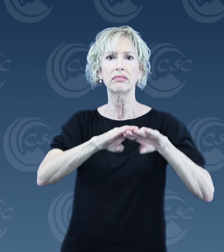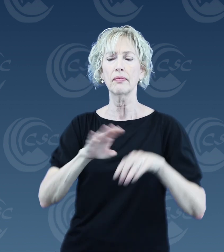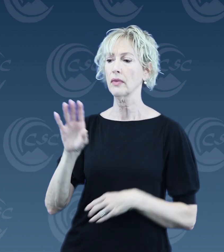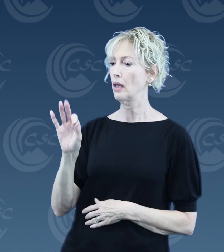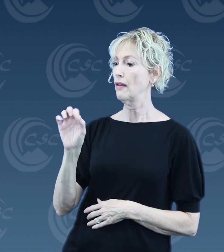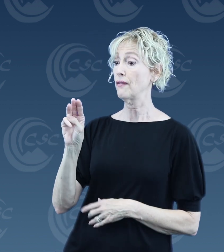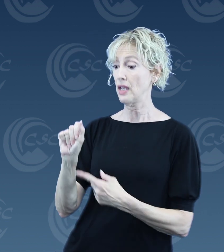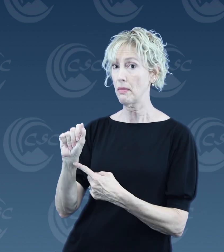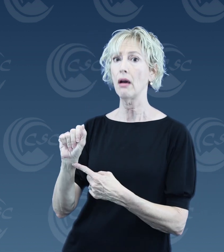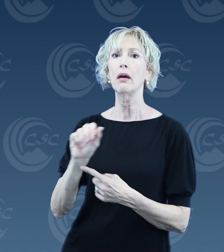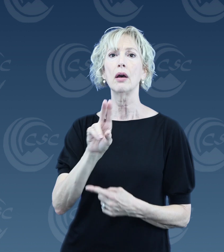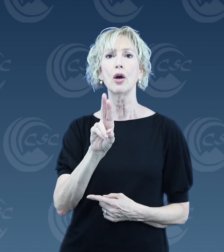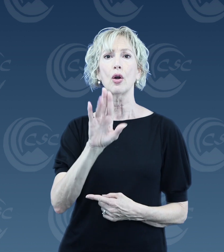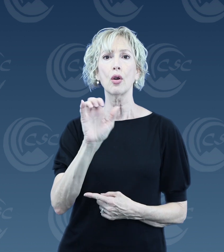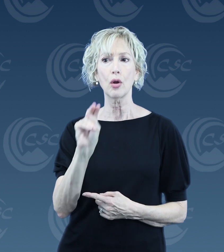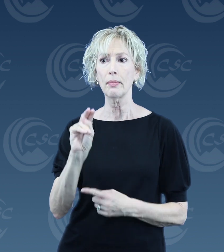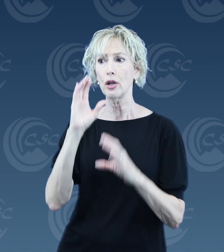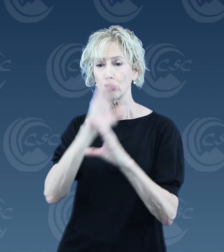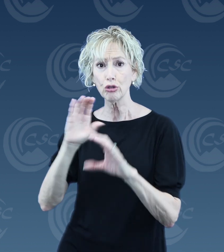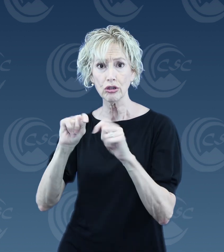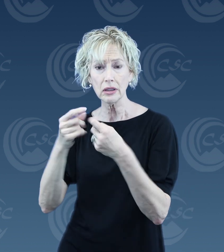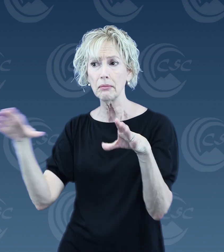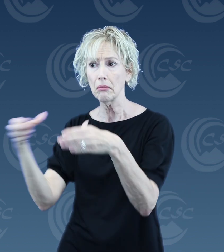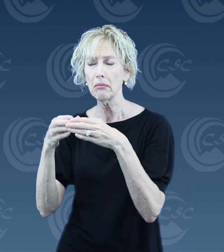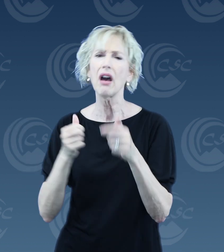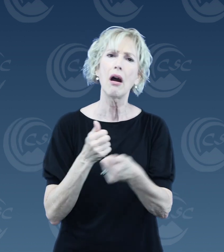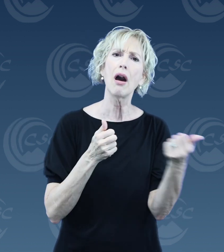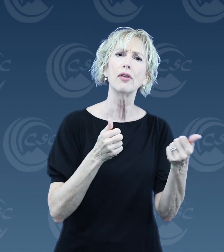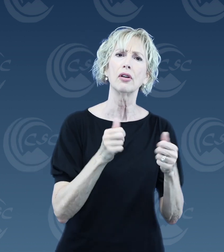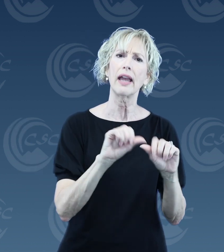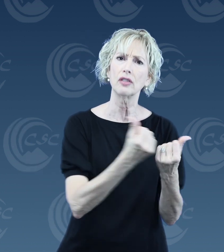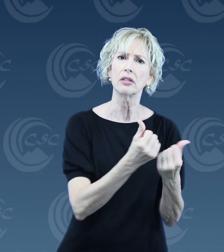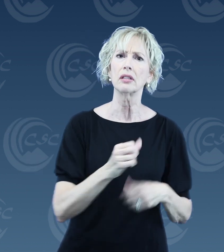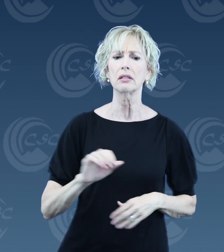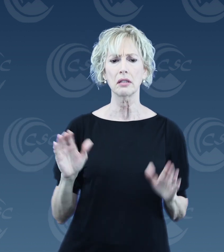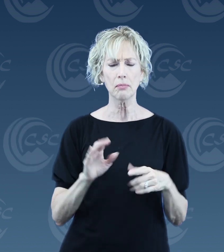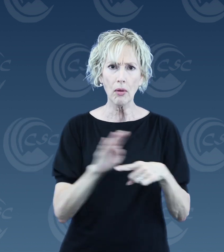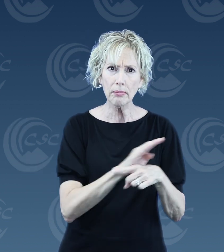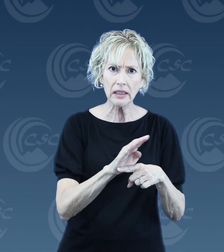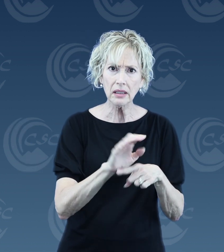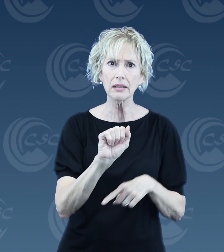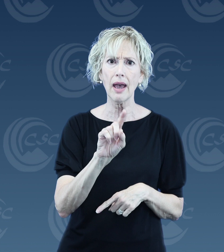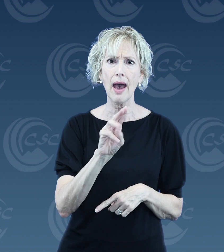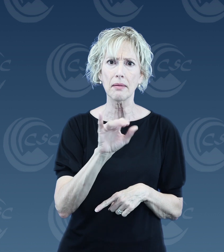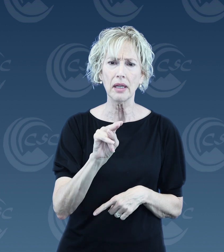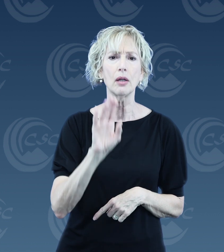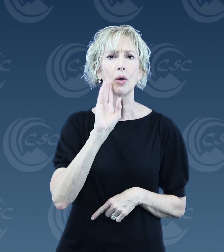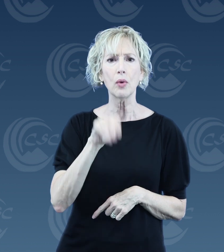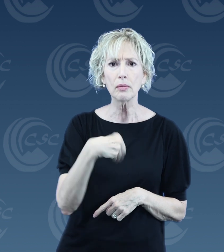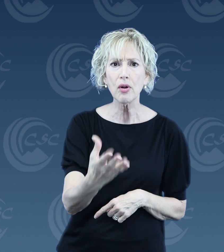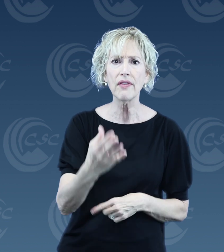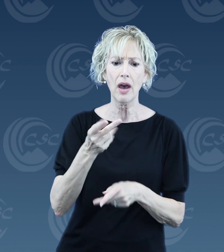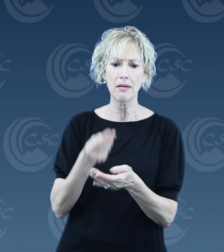FEMA and the Urban Search and Rescue Team, we also have several other agencies. The Small Business Administration, they'll be providing significant